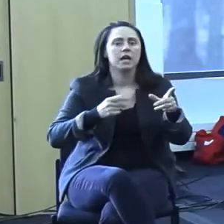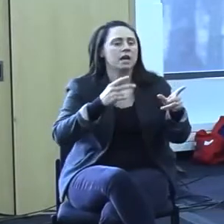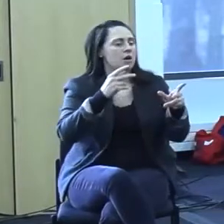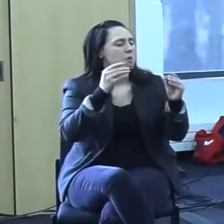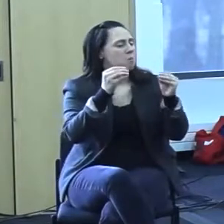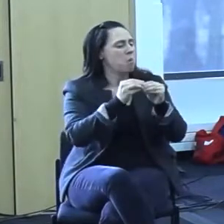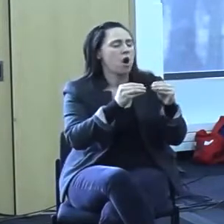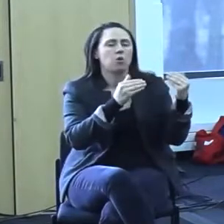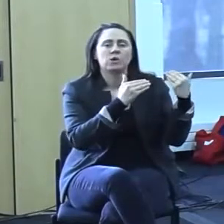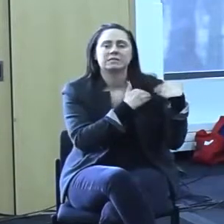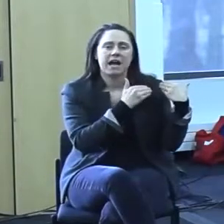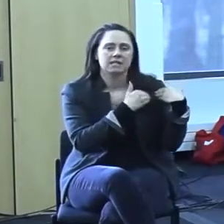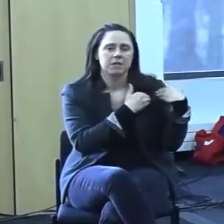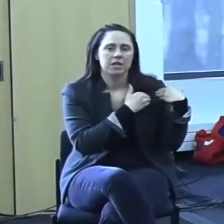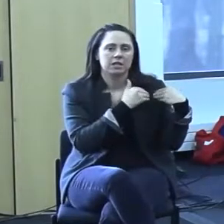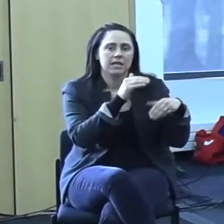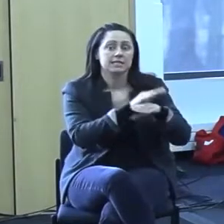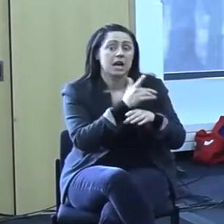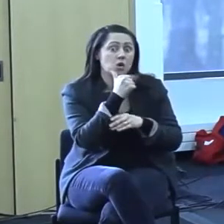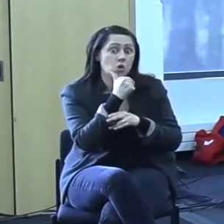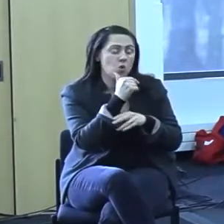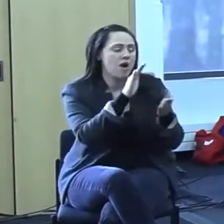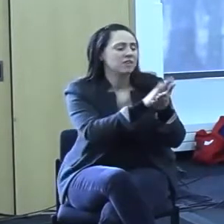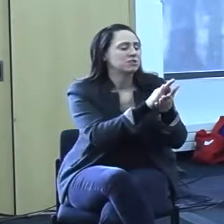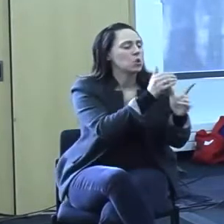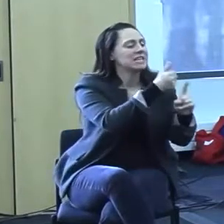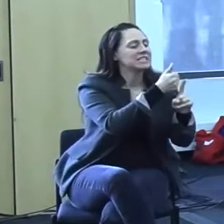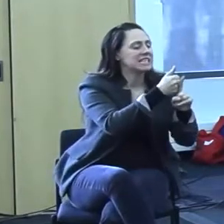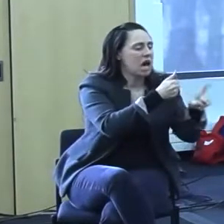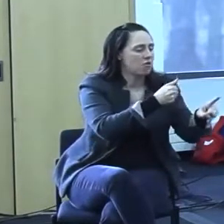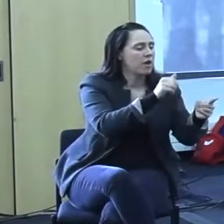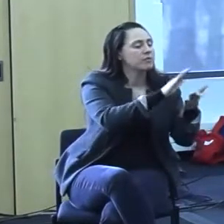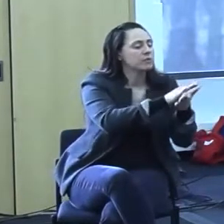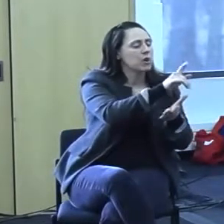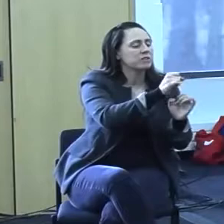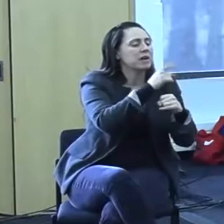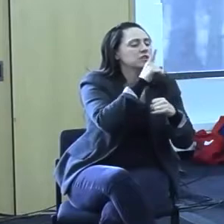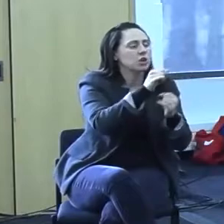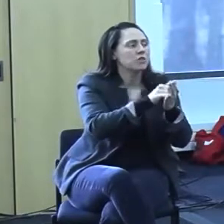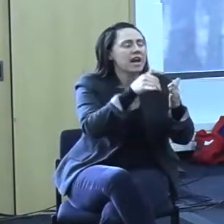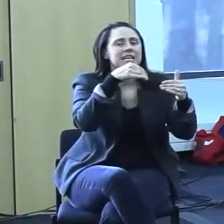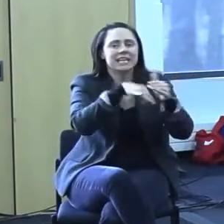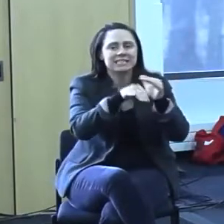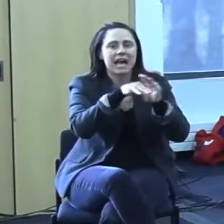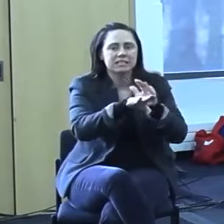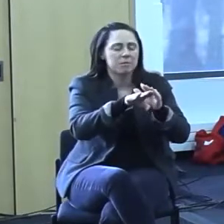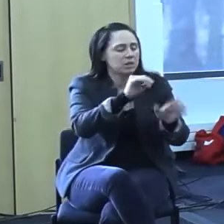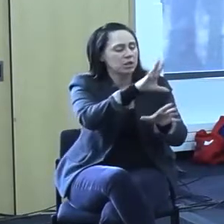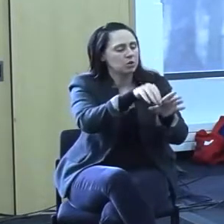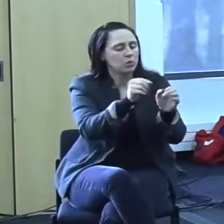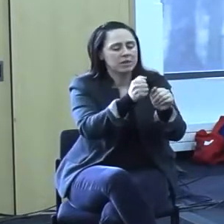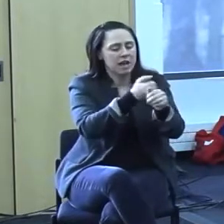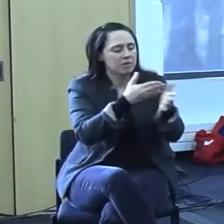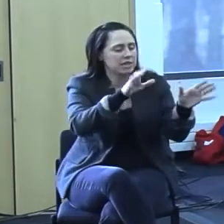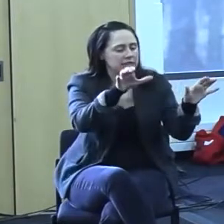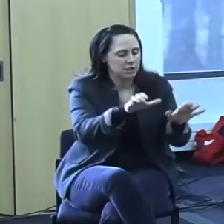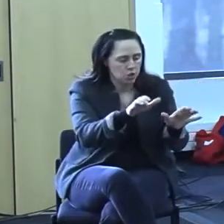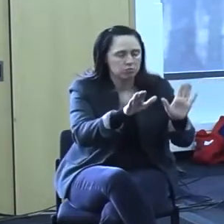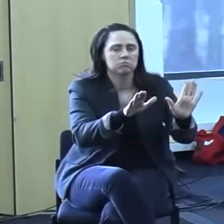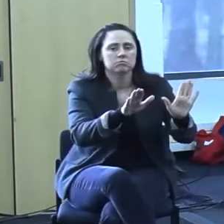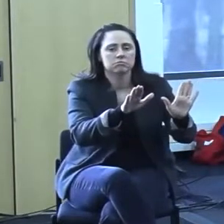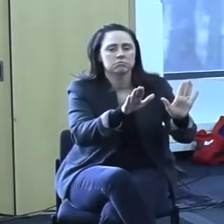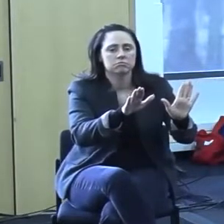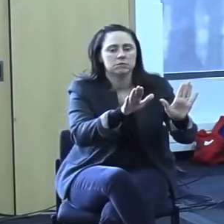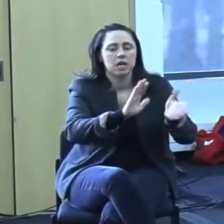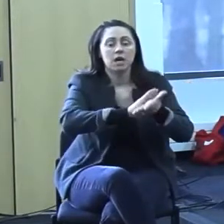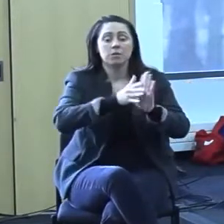more responsibility on the school to make sure that accessibility is built into everything they do. When you